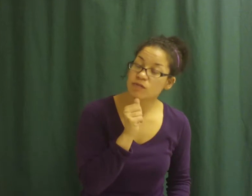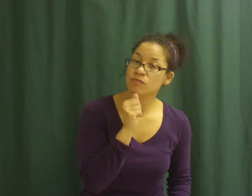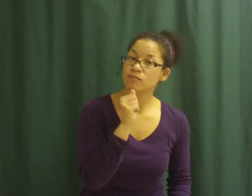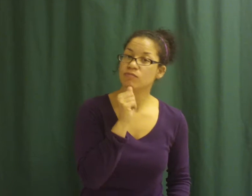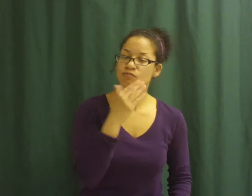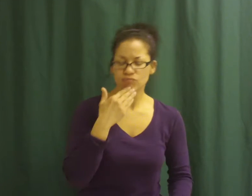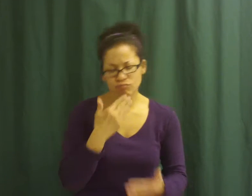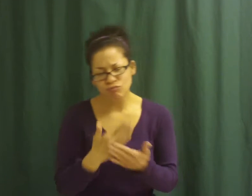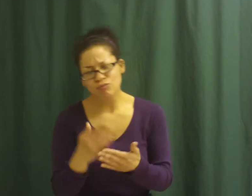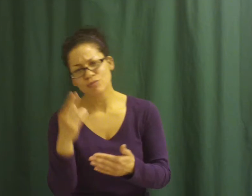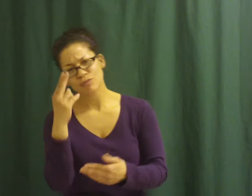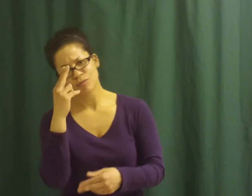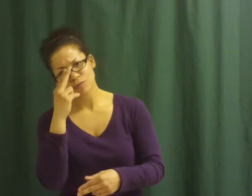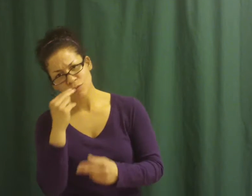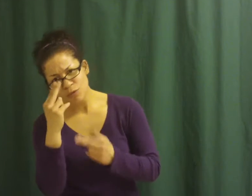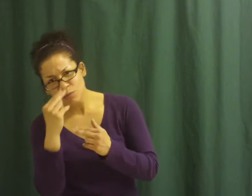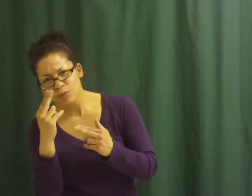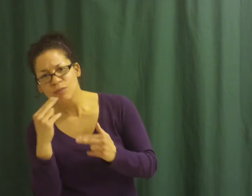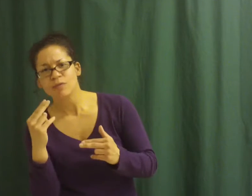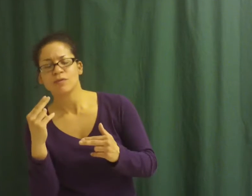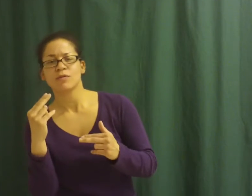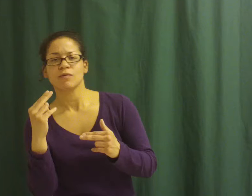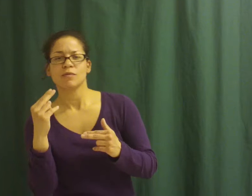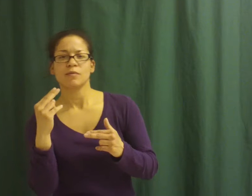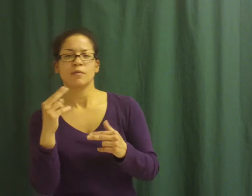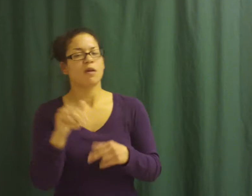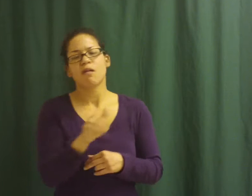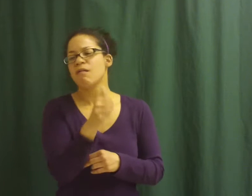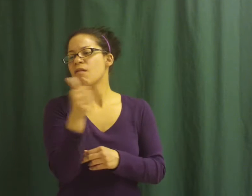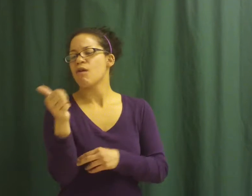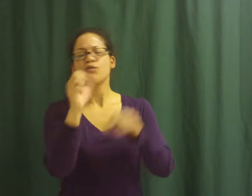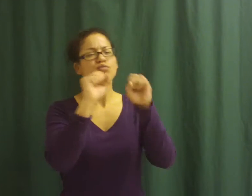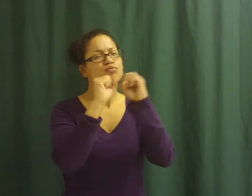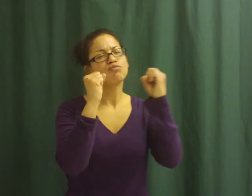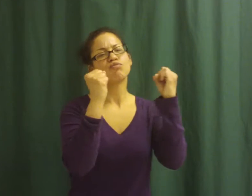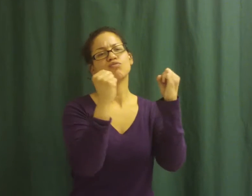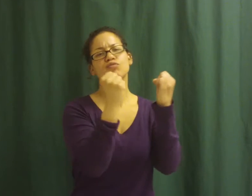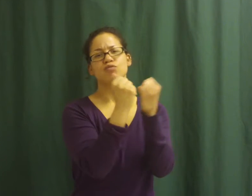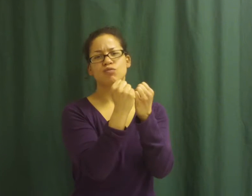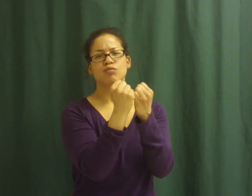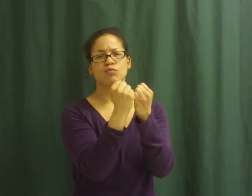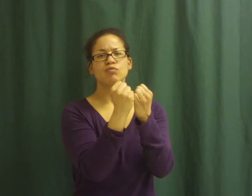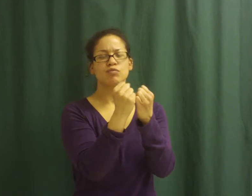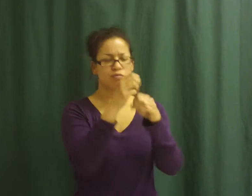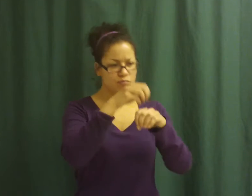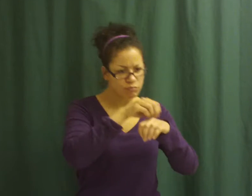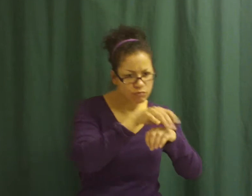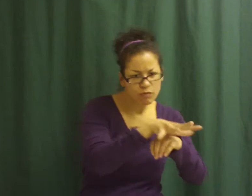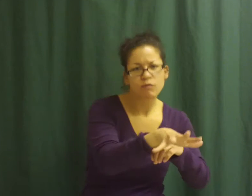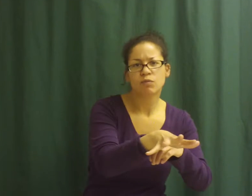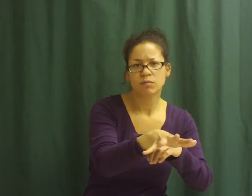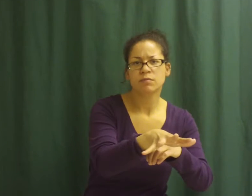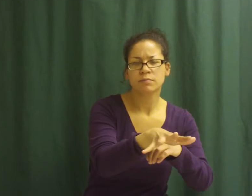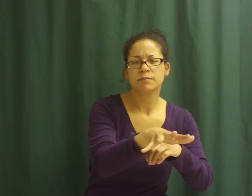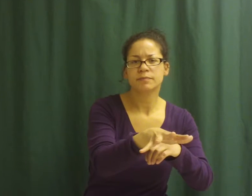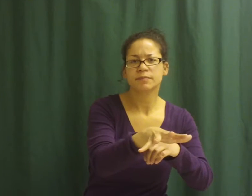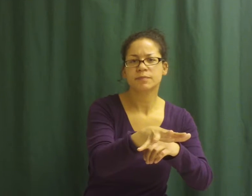humor, and all social affections, and generous sentiments among